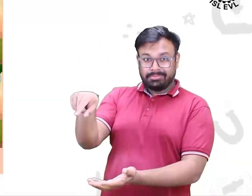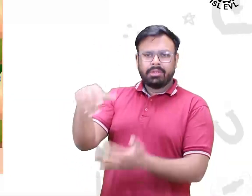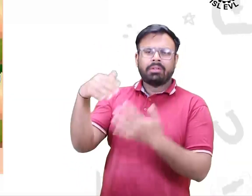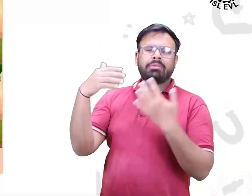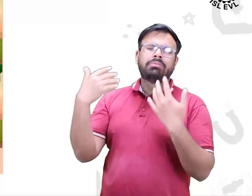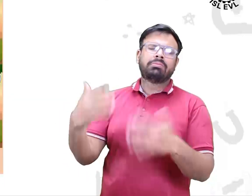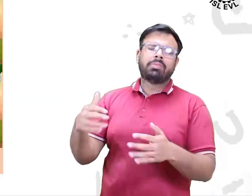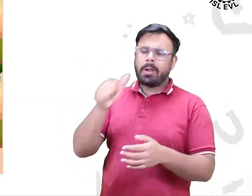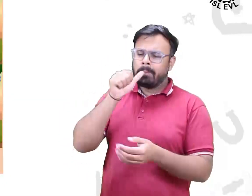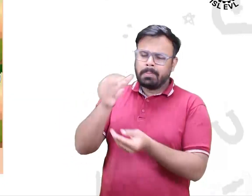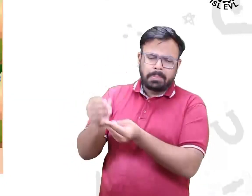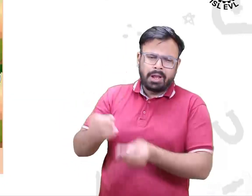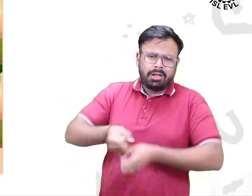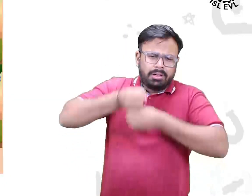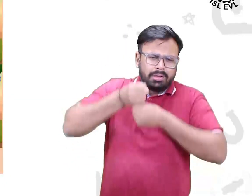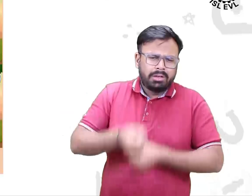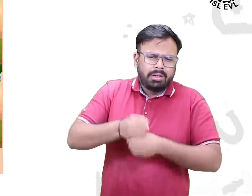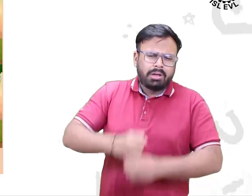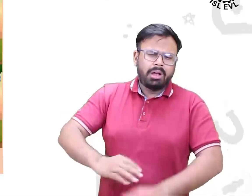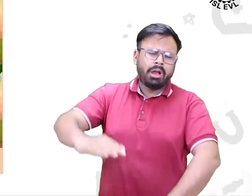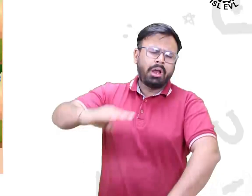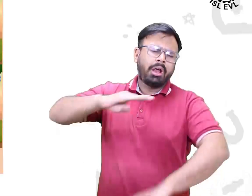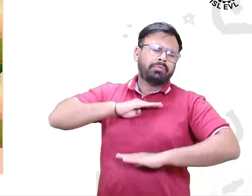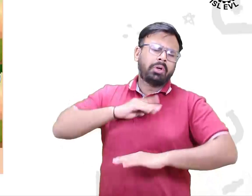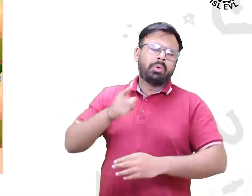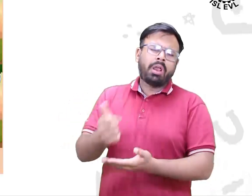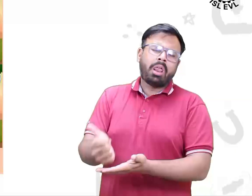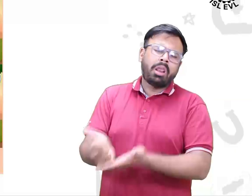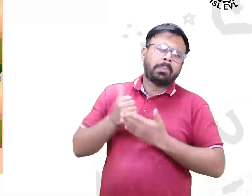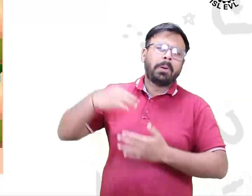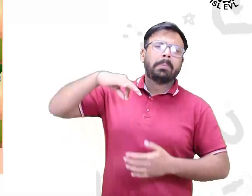dig here for hand pump?